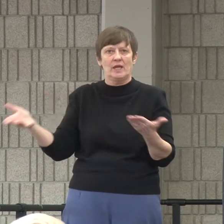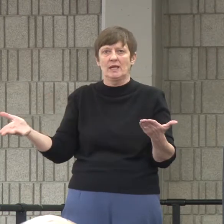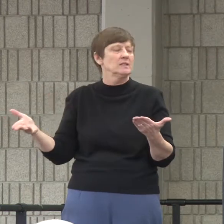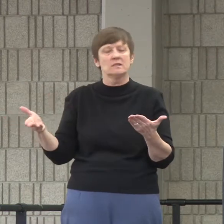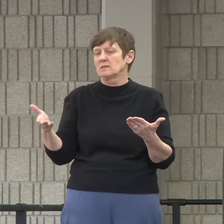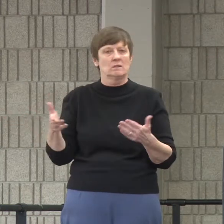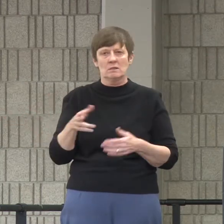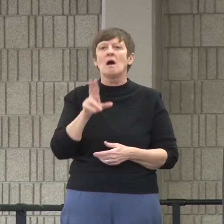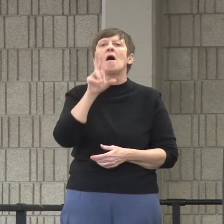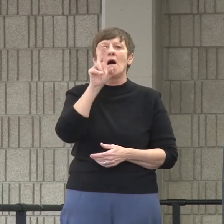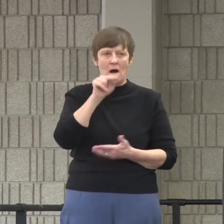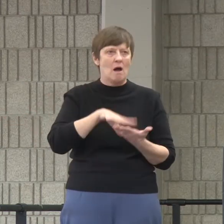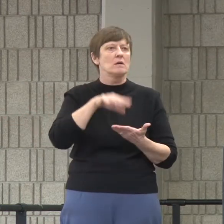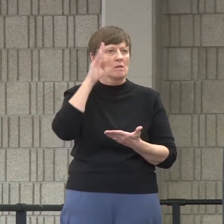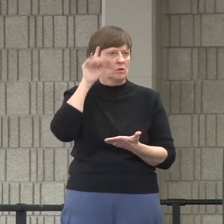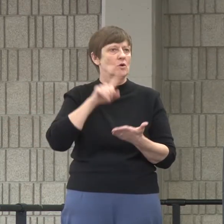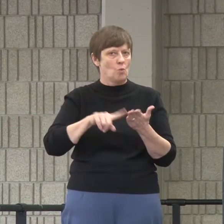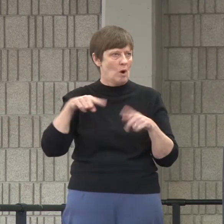have learned.